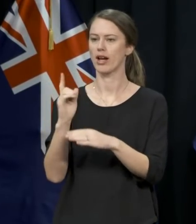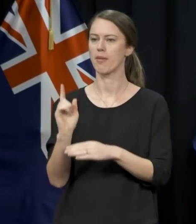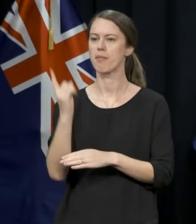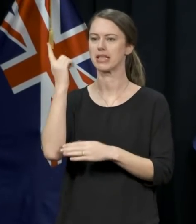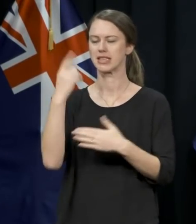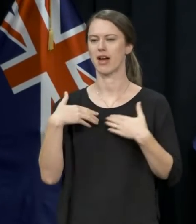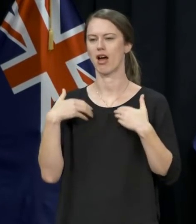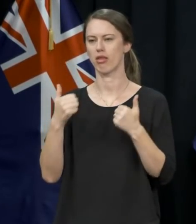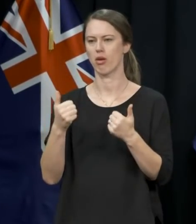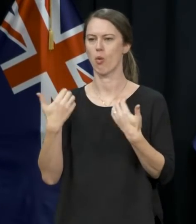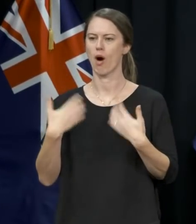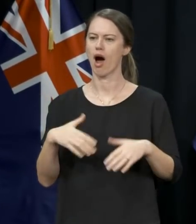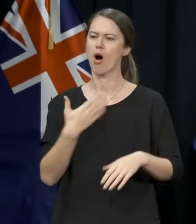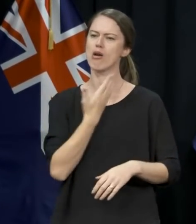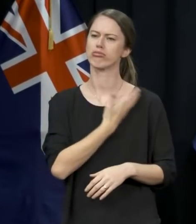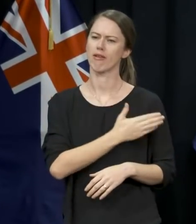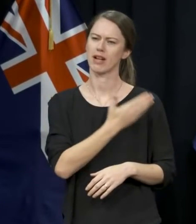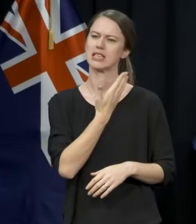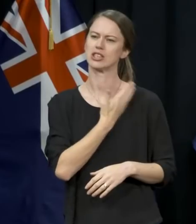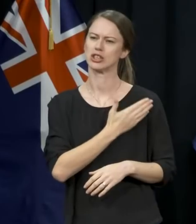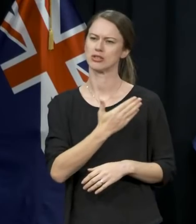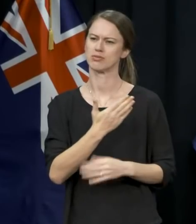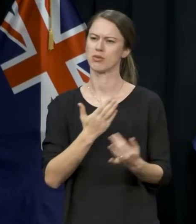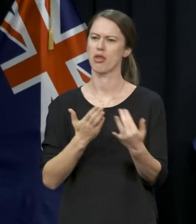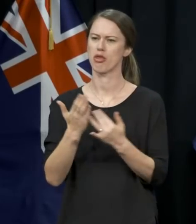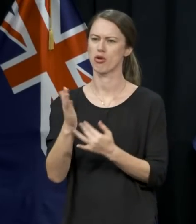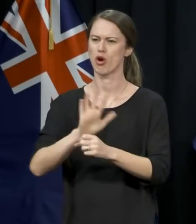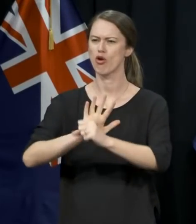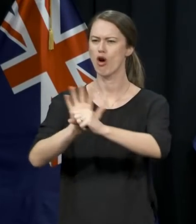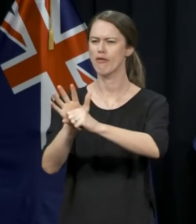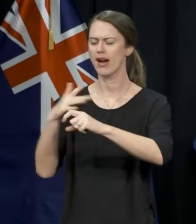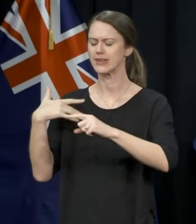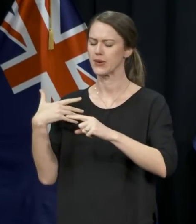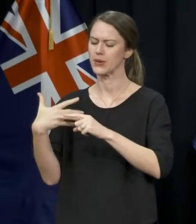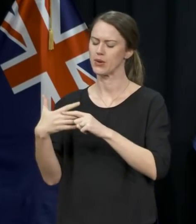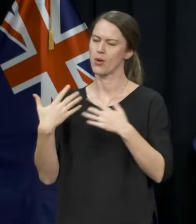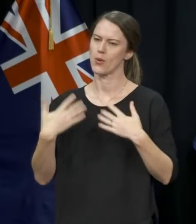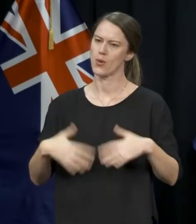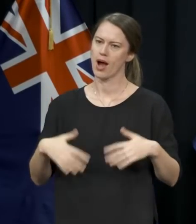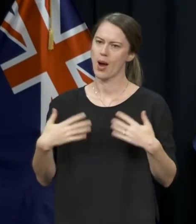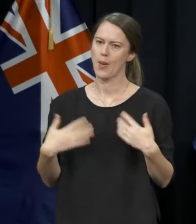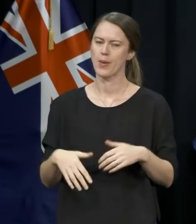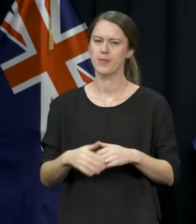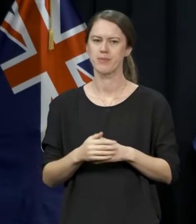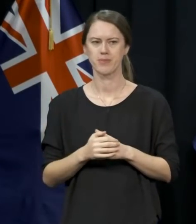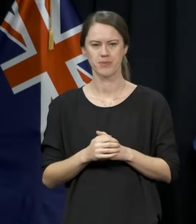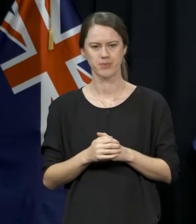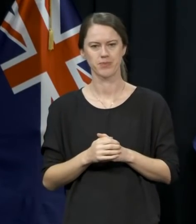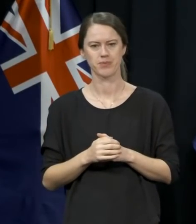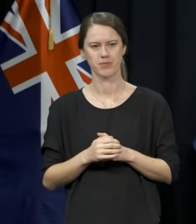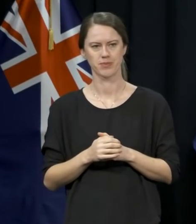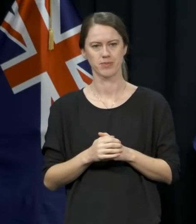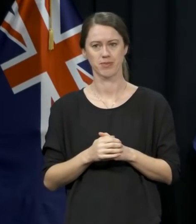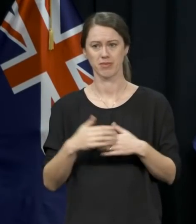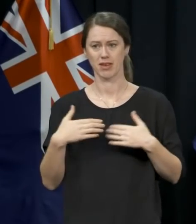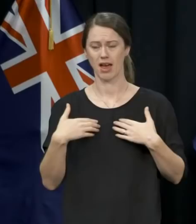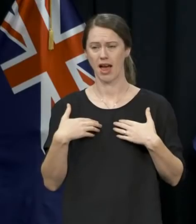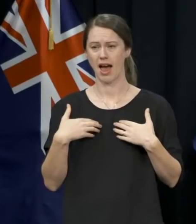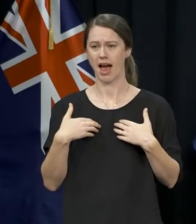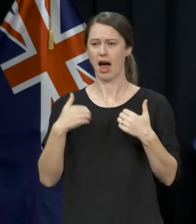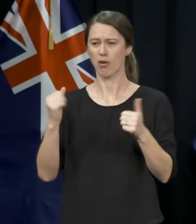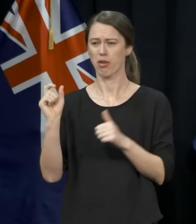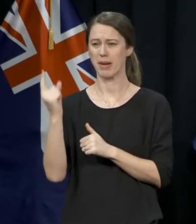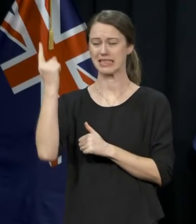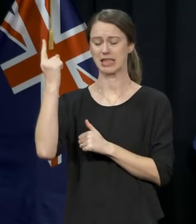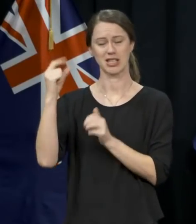privilege, particularly through these extraordinary last few months. It's no secret that health is a challenging